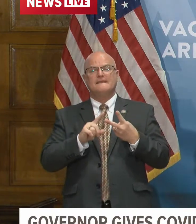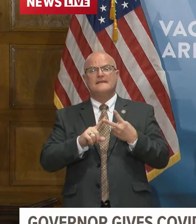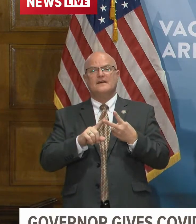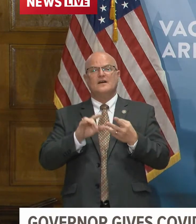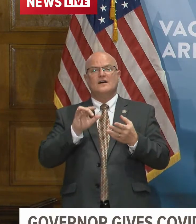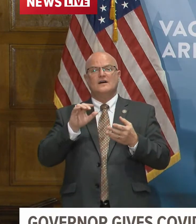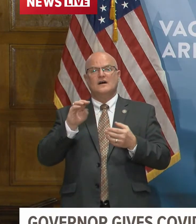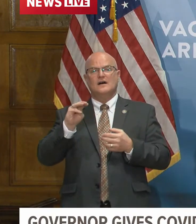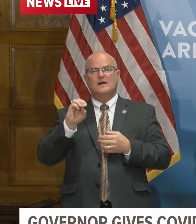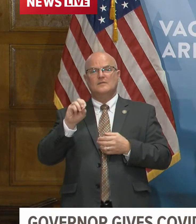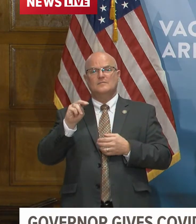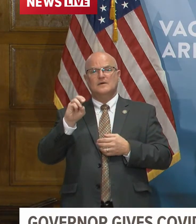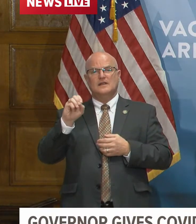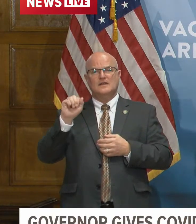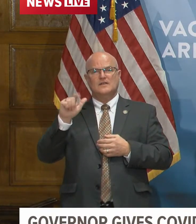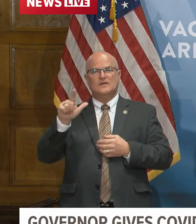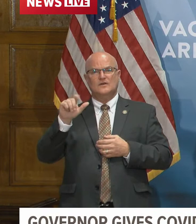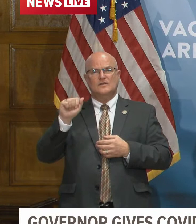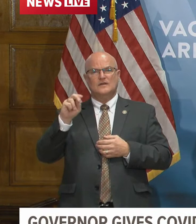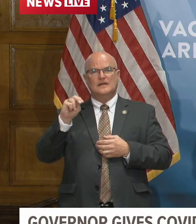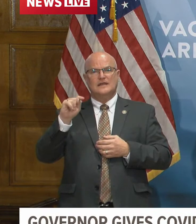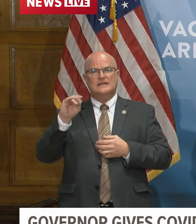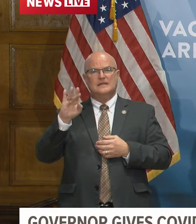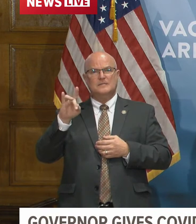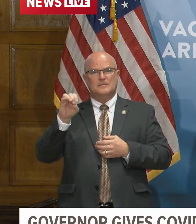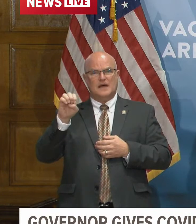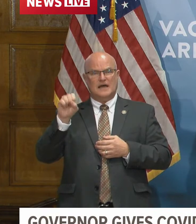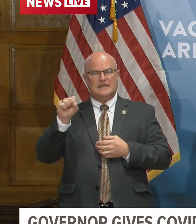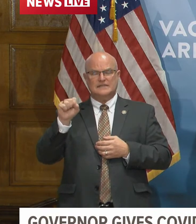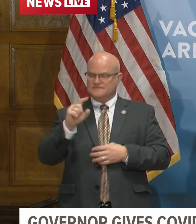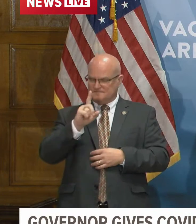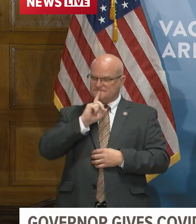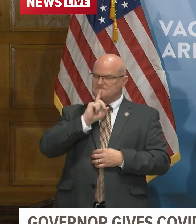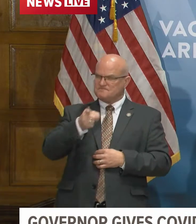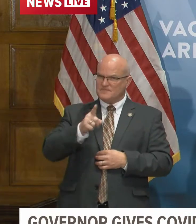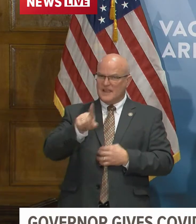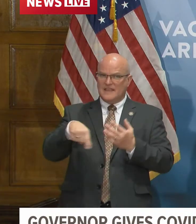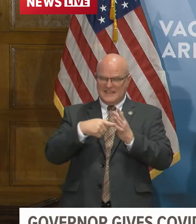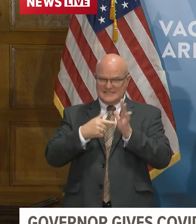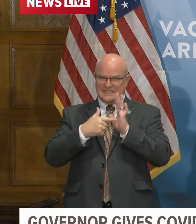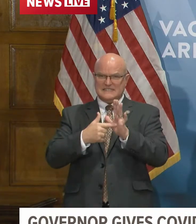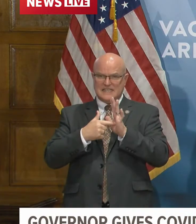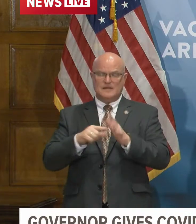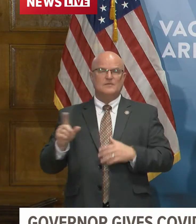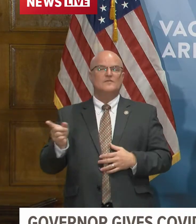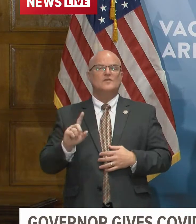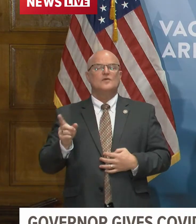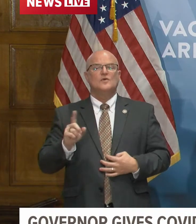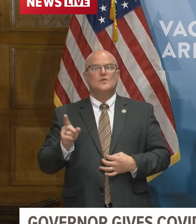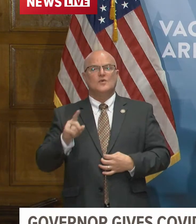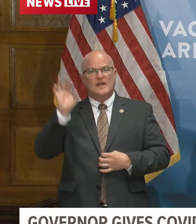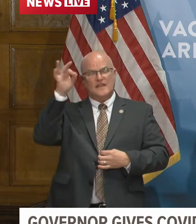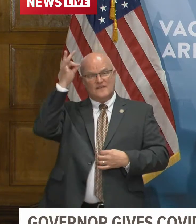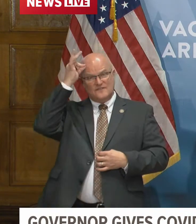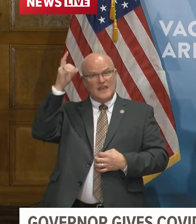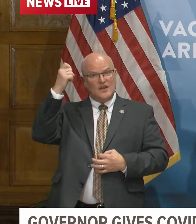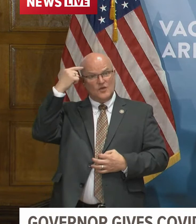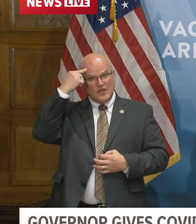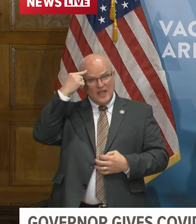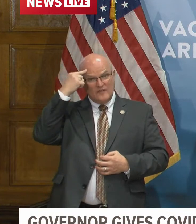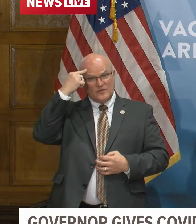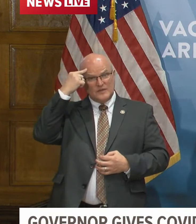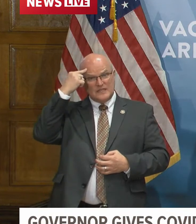the monoclonal antibodies, absolutely, this is an example of where the federal